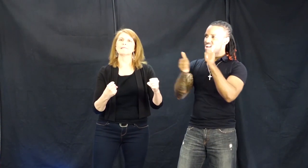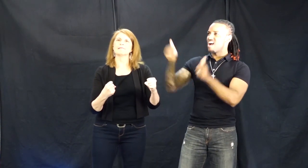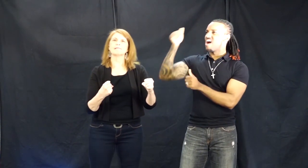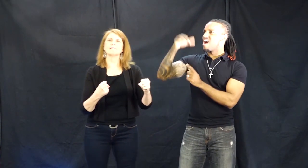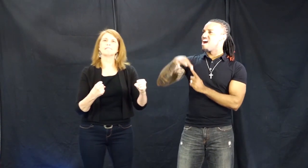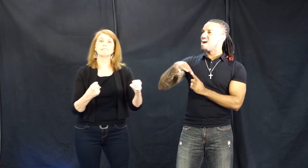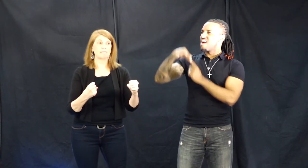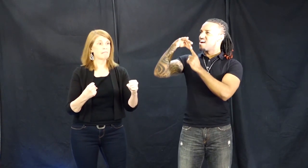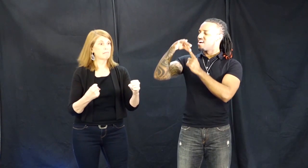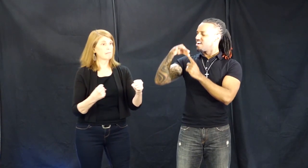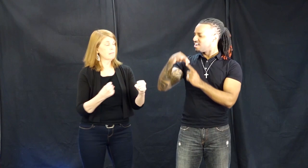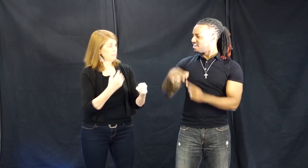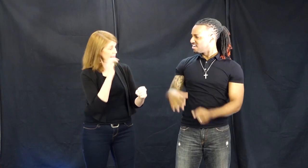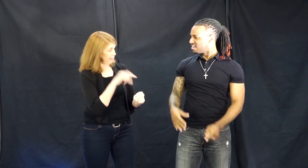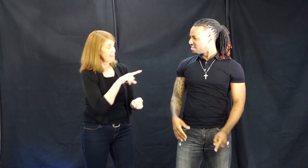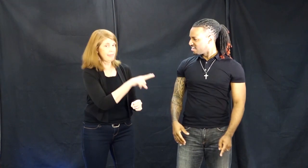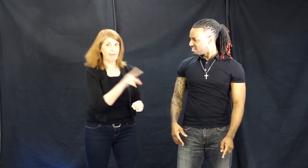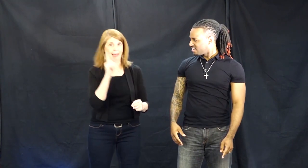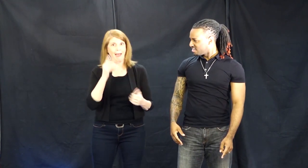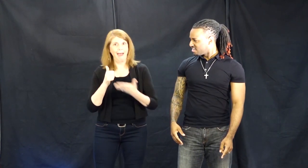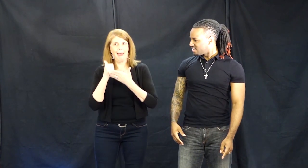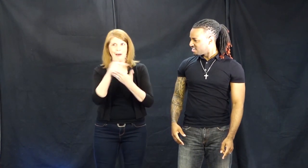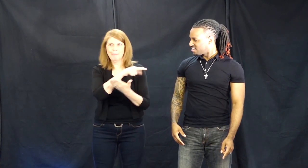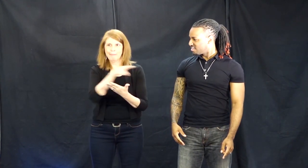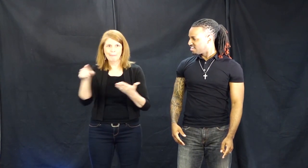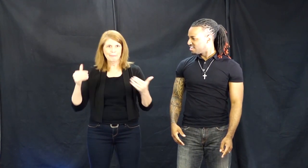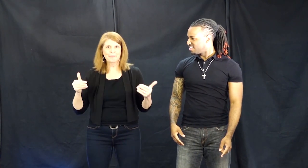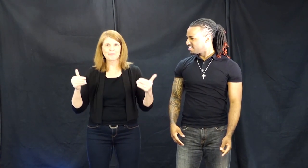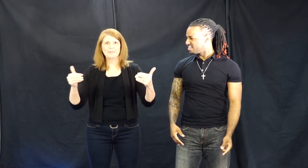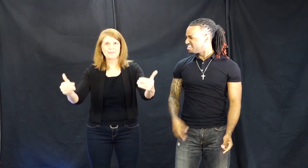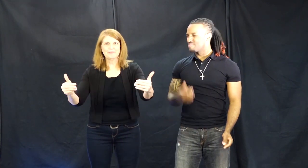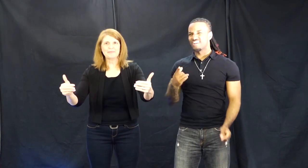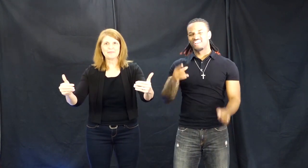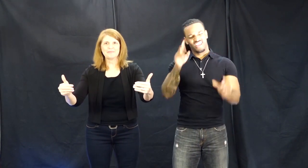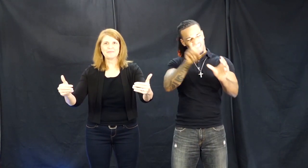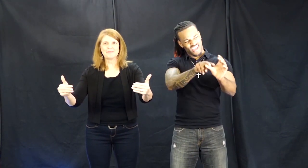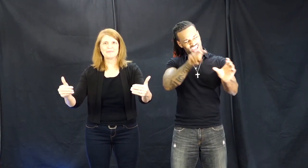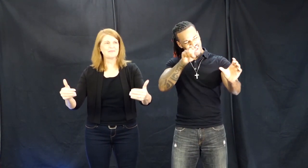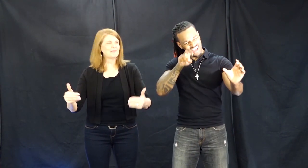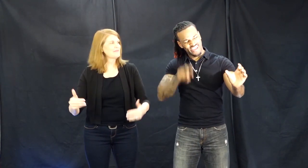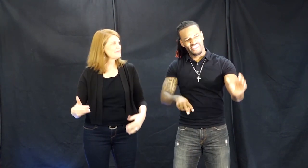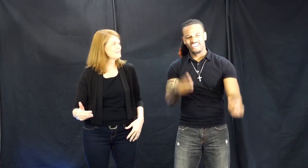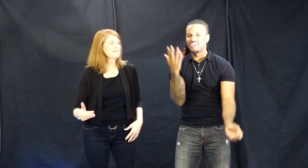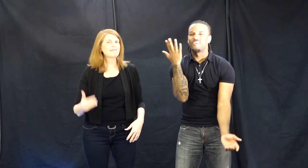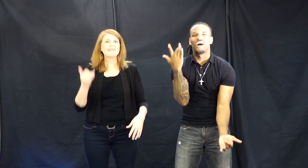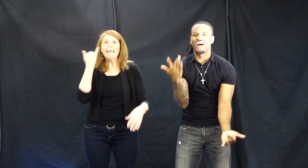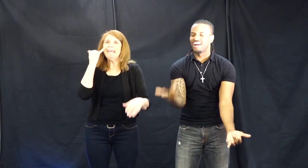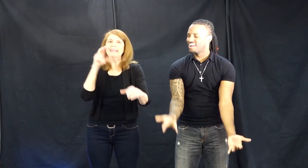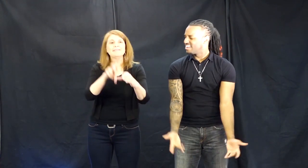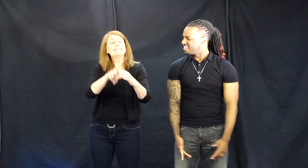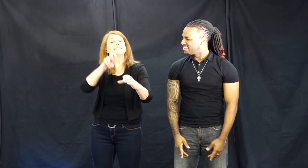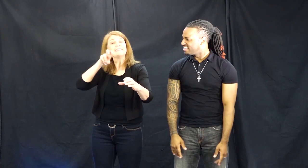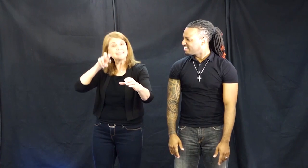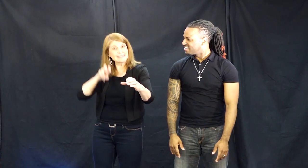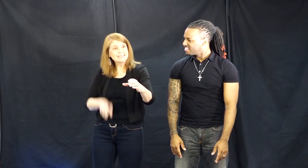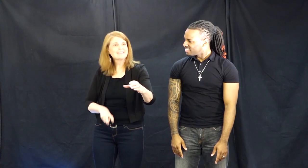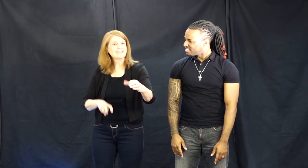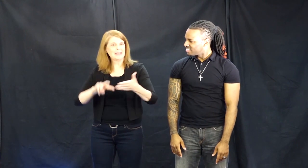so unique, so I'll use it to move them along. Why do you have to say goodbye? If I say goodbye,